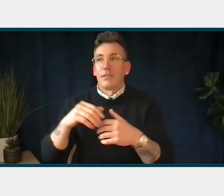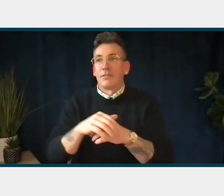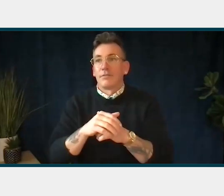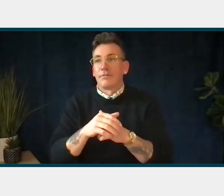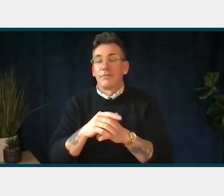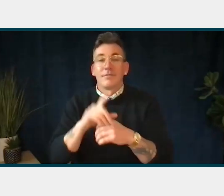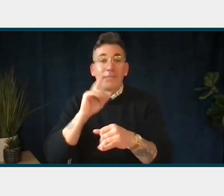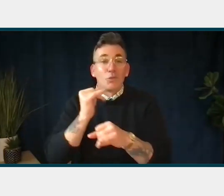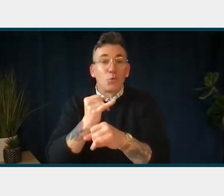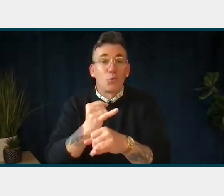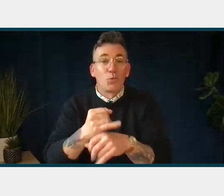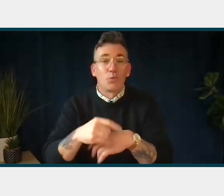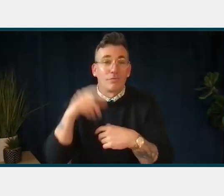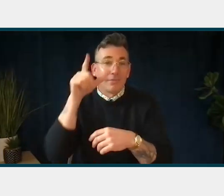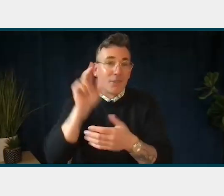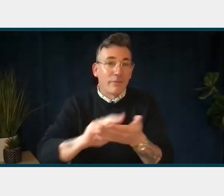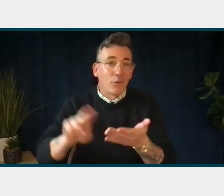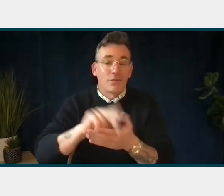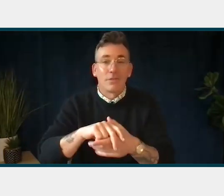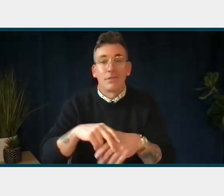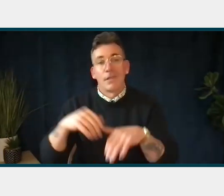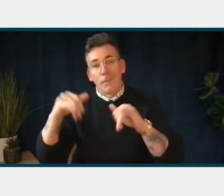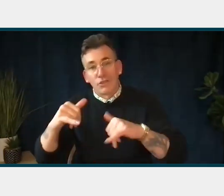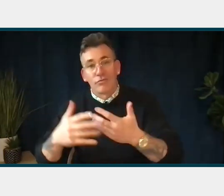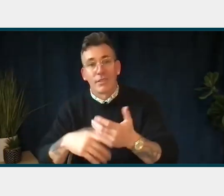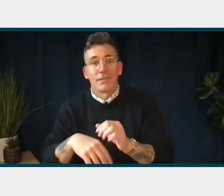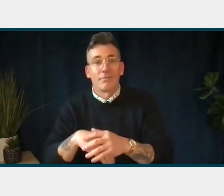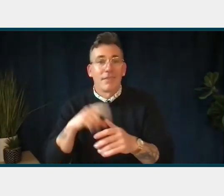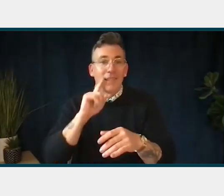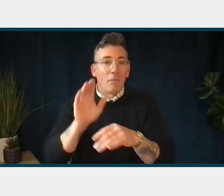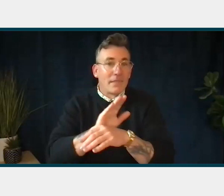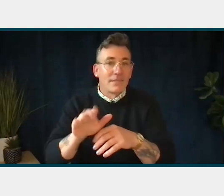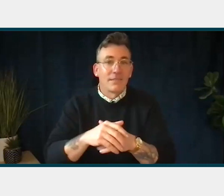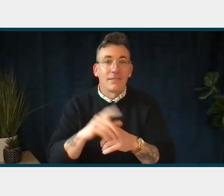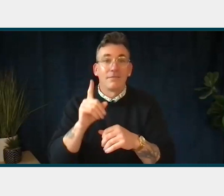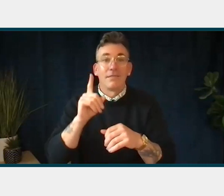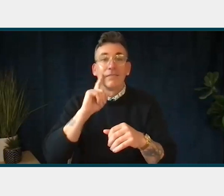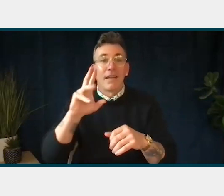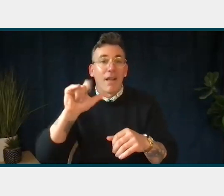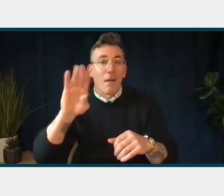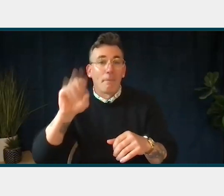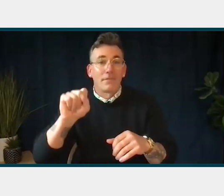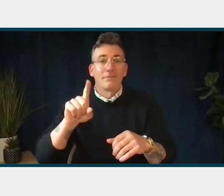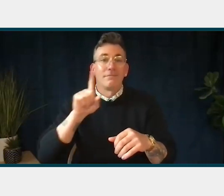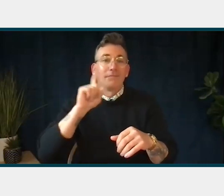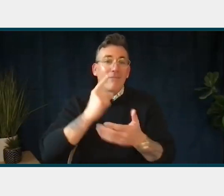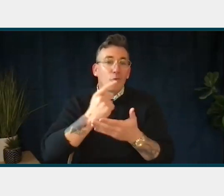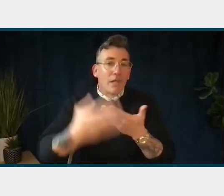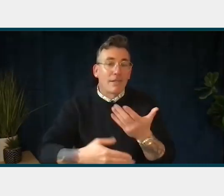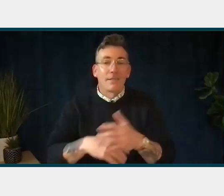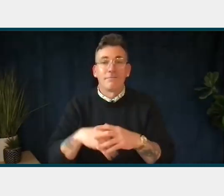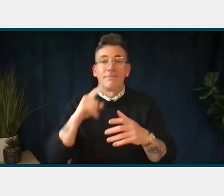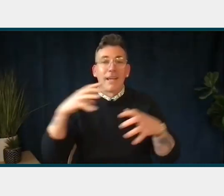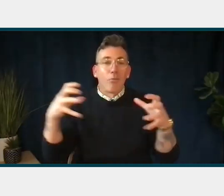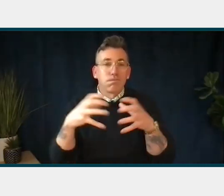Air is deaf spaces. Air is a deaf school, like Gallaudet University, like Mozzeria. Air is deaf-owned businesses. Air